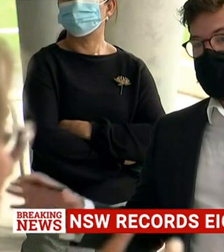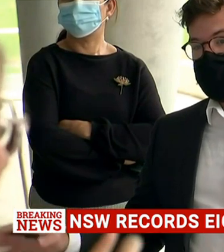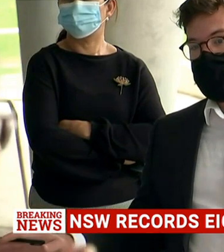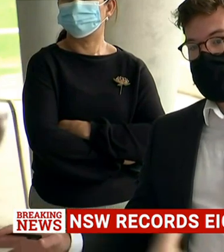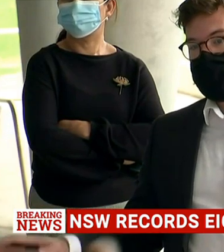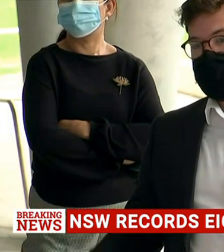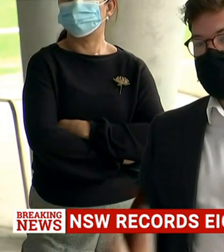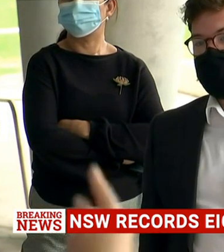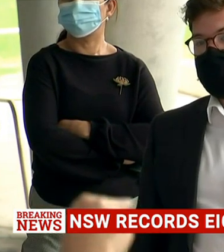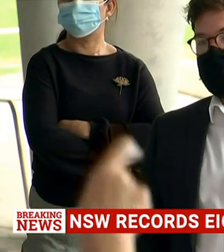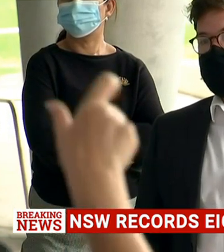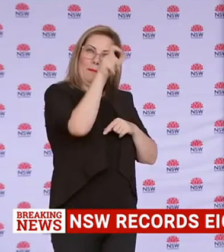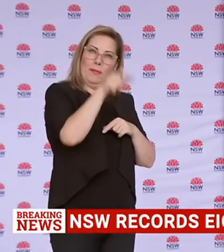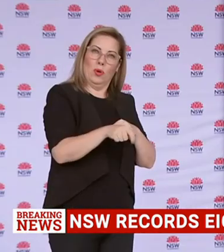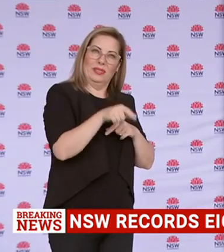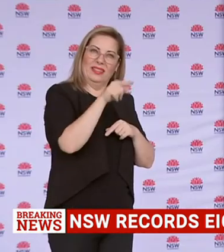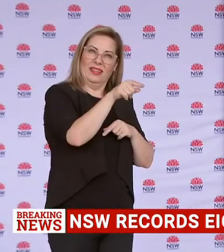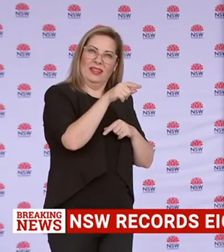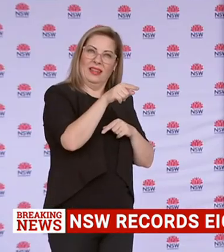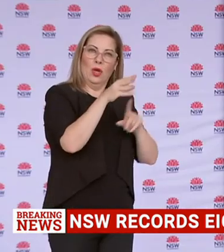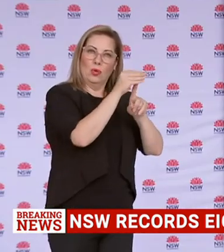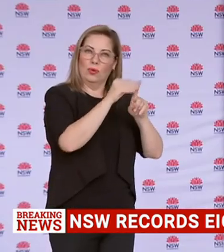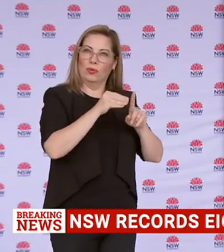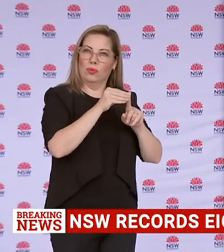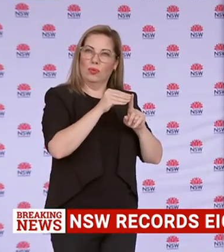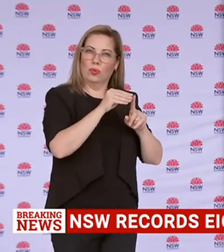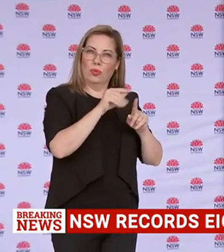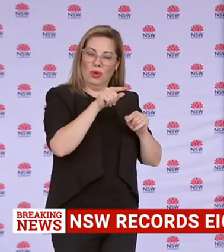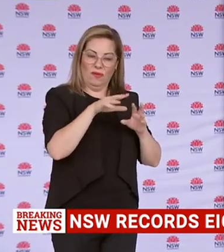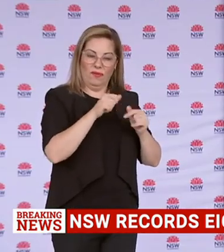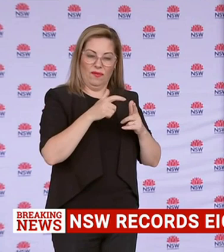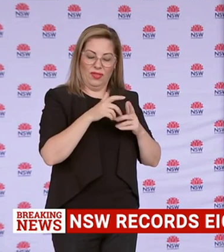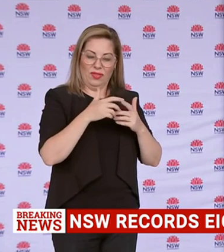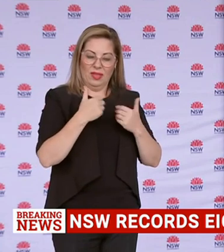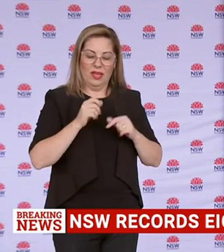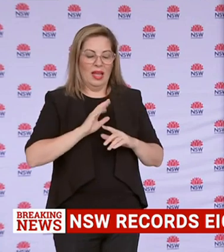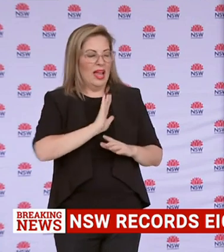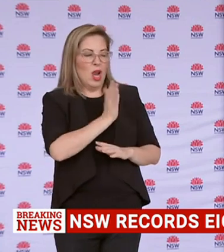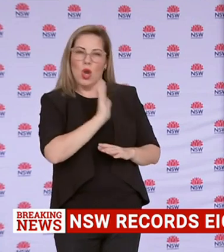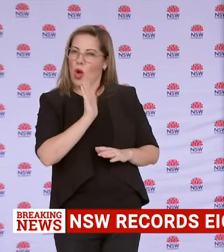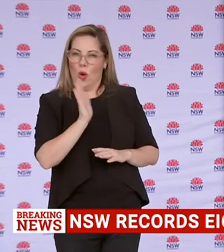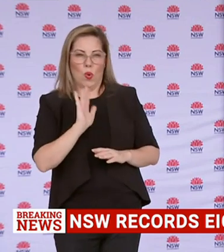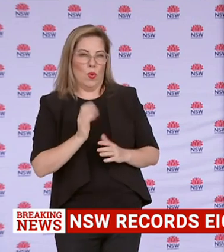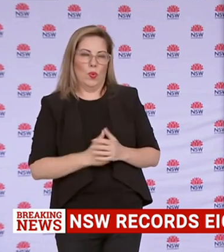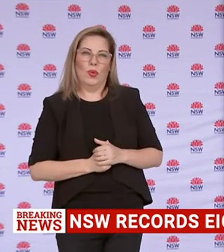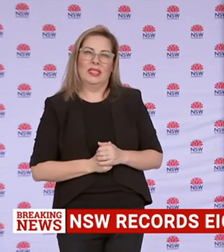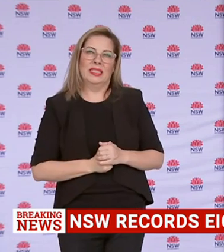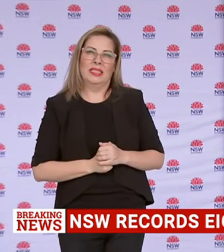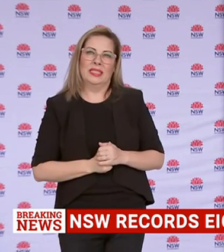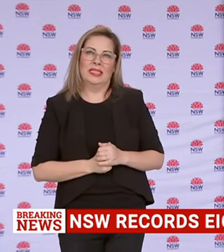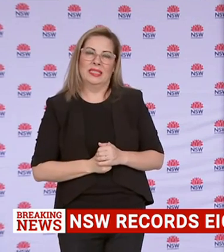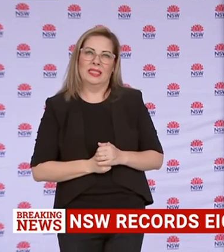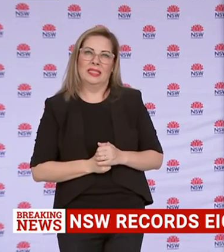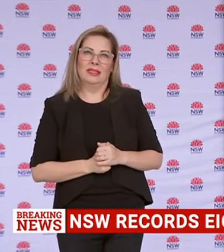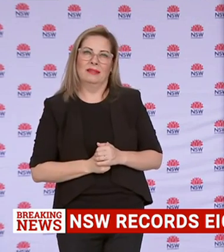in hotel quarantine? The person transferred the healthcare worker who is involved in the transport,